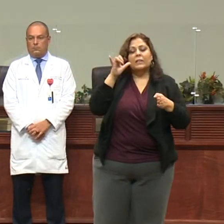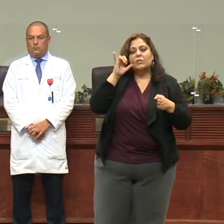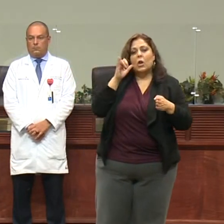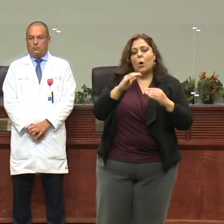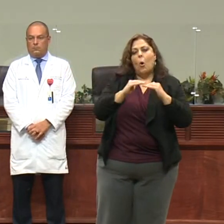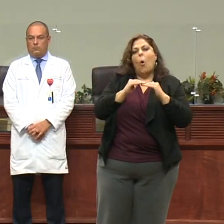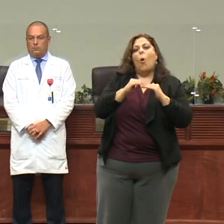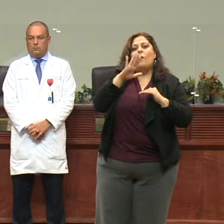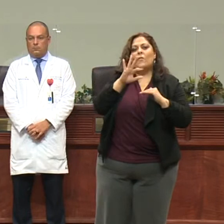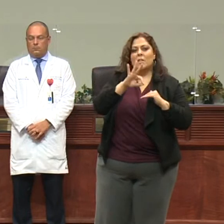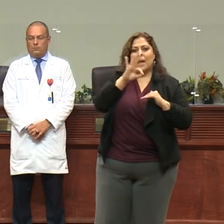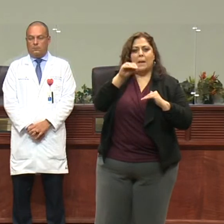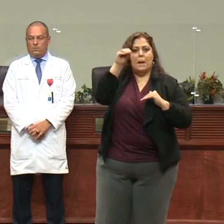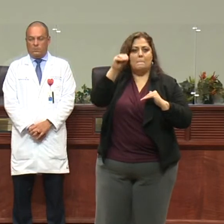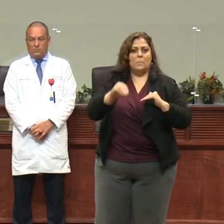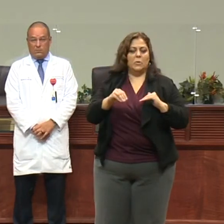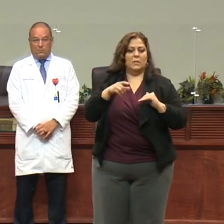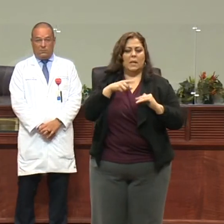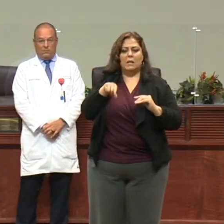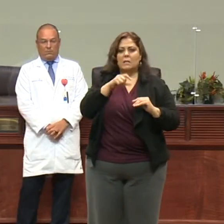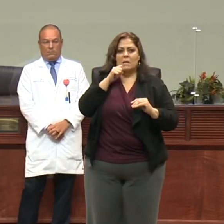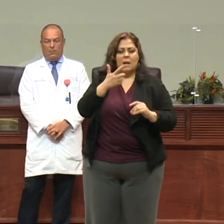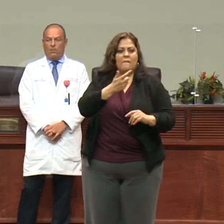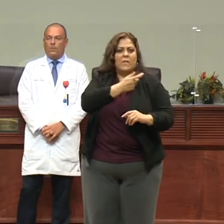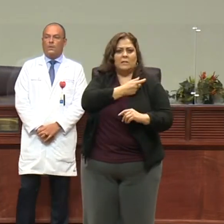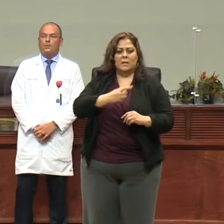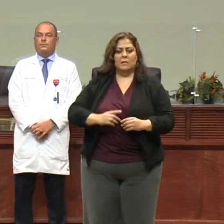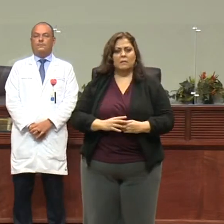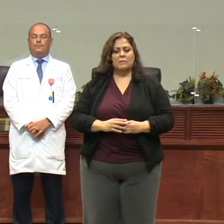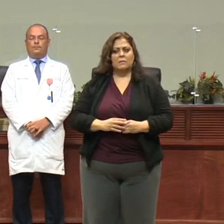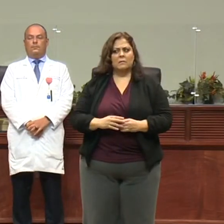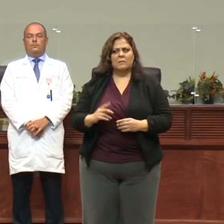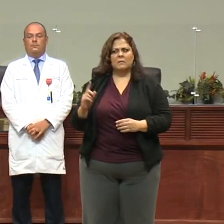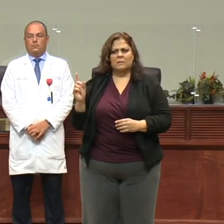of unvaccinated individuals.